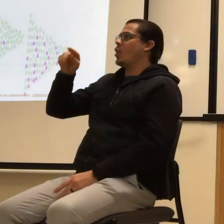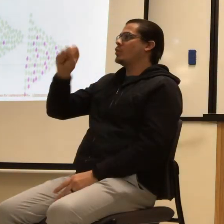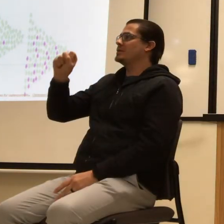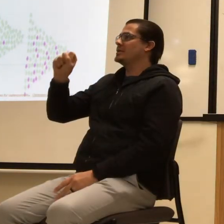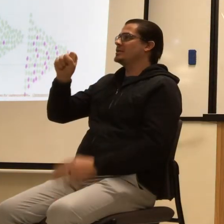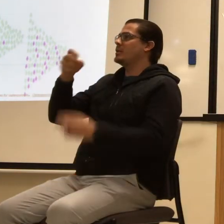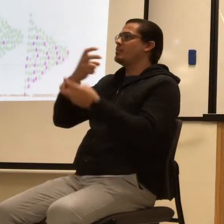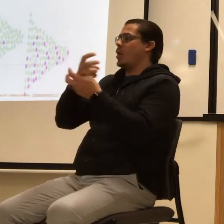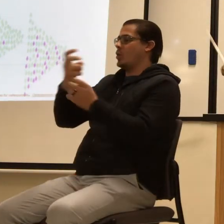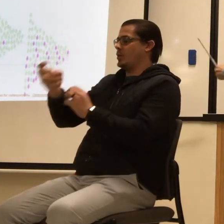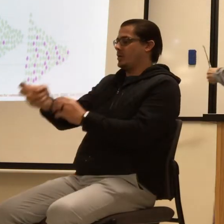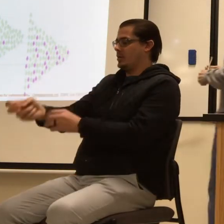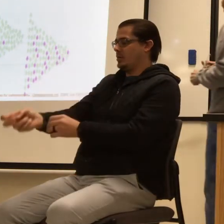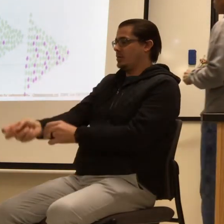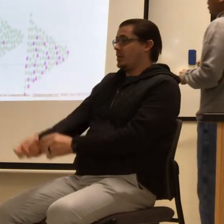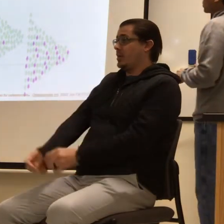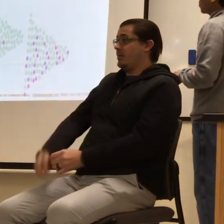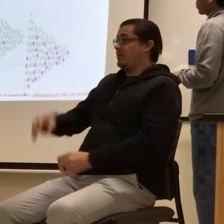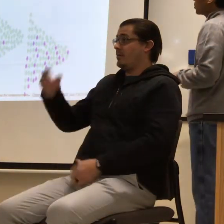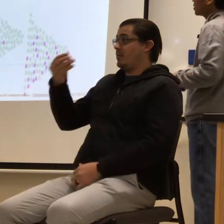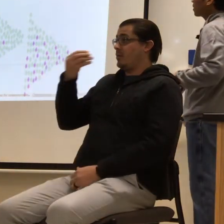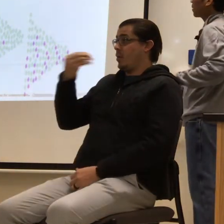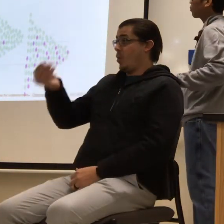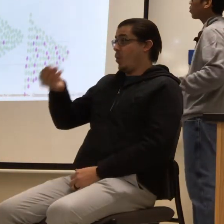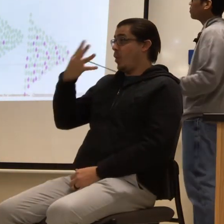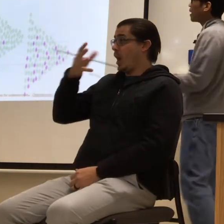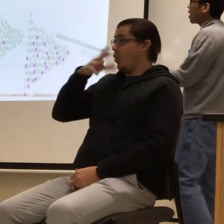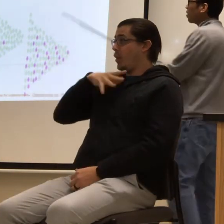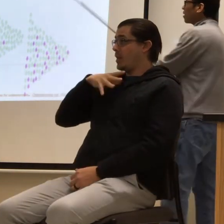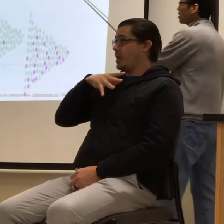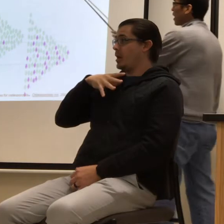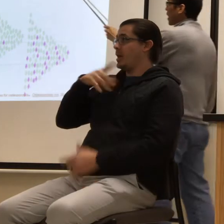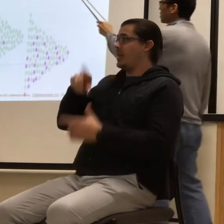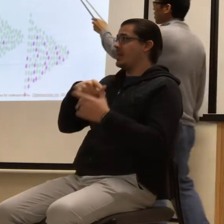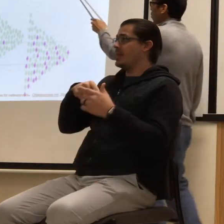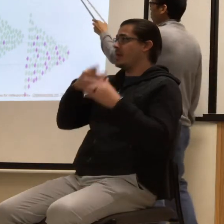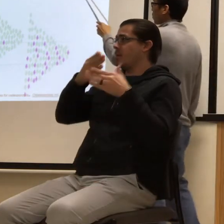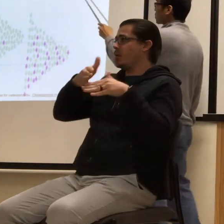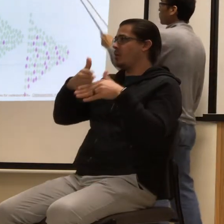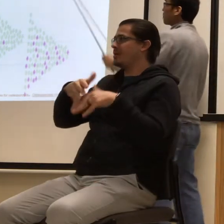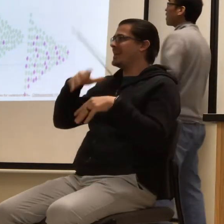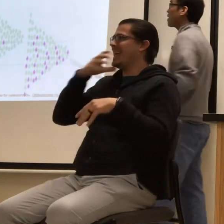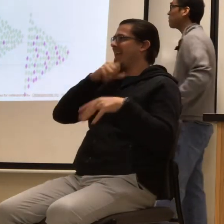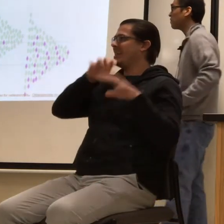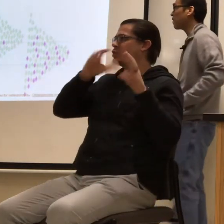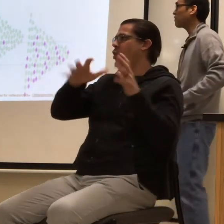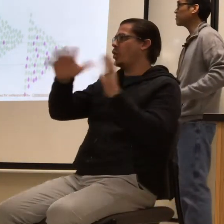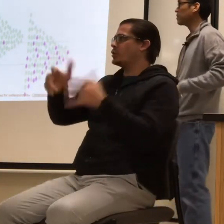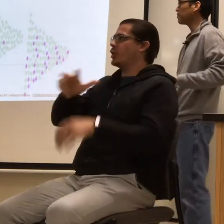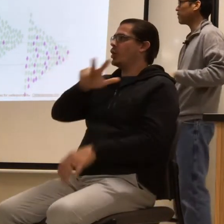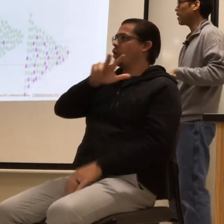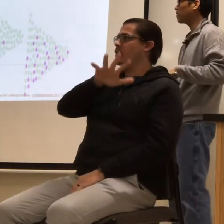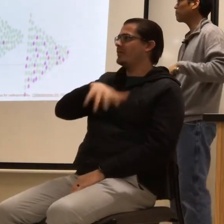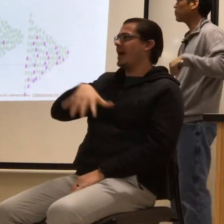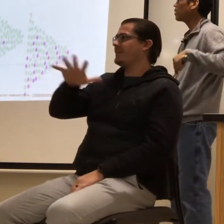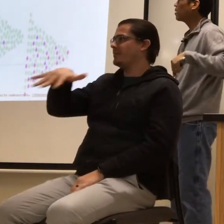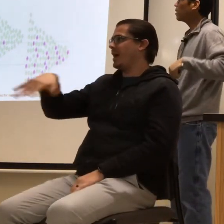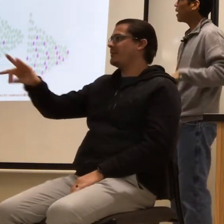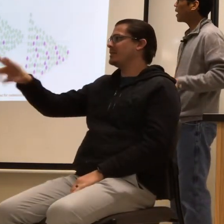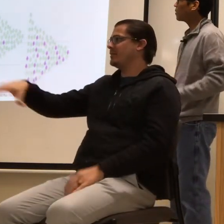took Caucasian women with osteoporosis and they broke them down into age cohorts, 35, 55, and